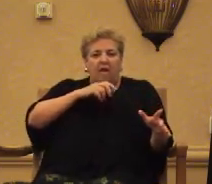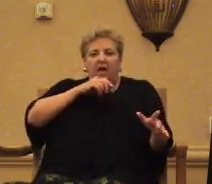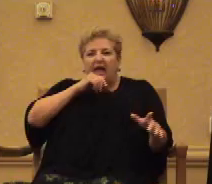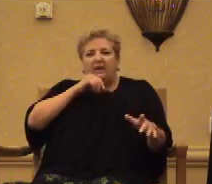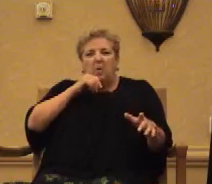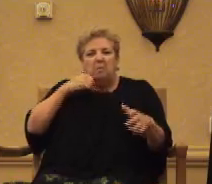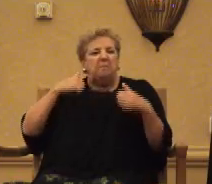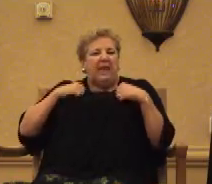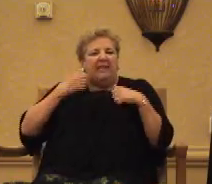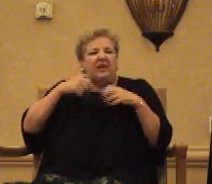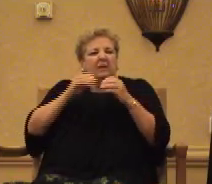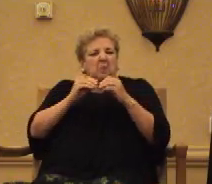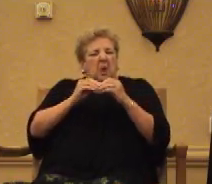myself.